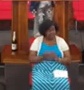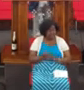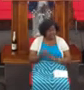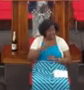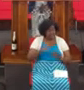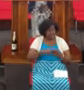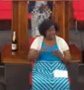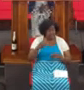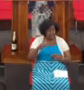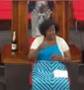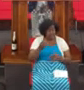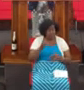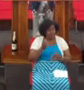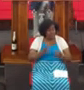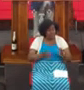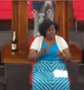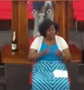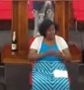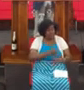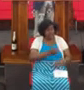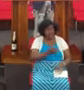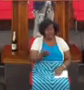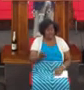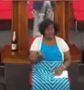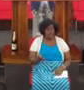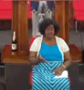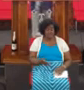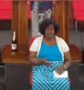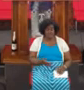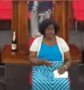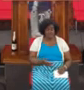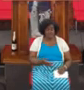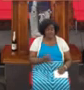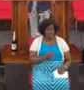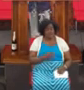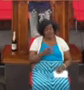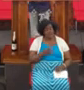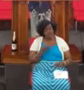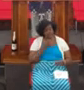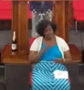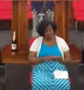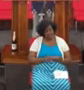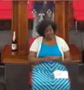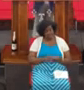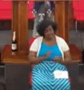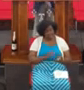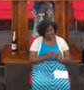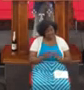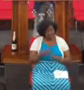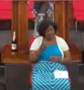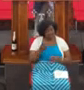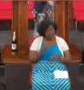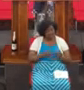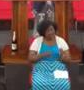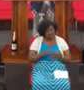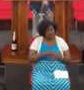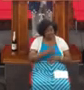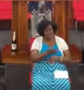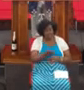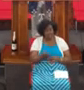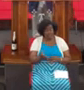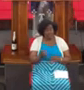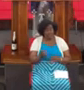to them, which of you, listen, man, boy, sometimes we can be really bad. Jesus said, which of you